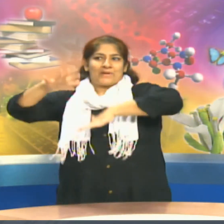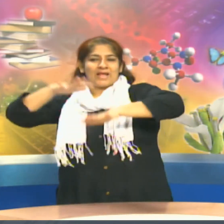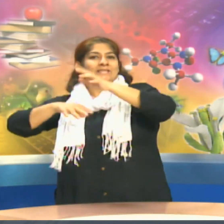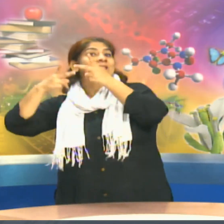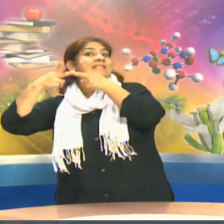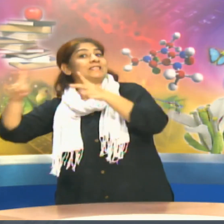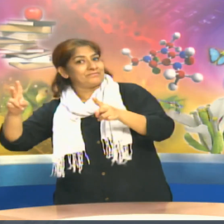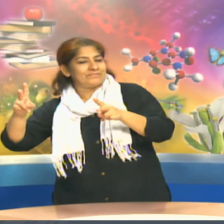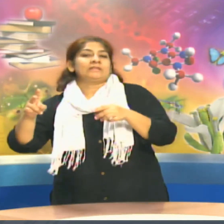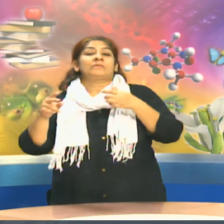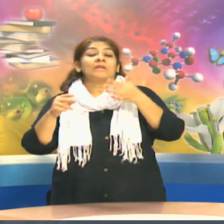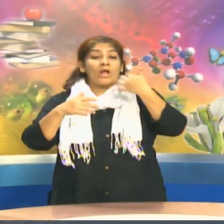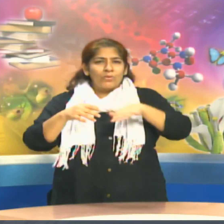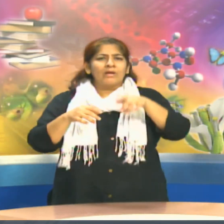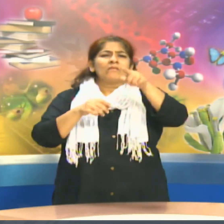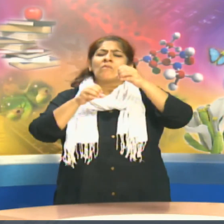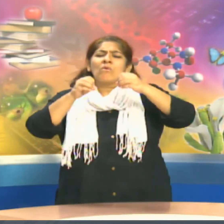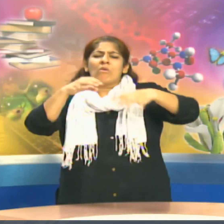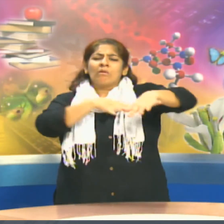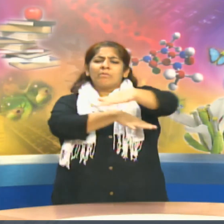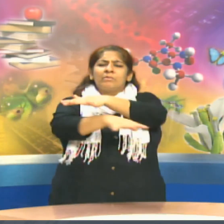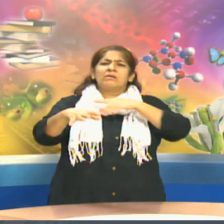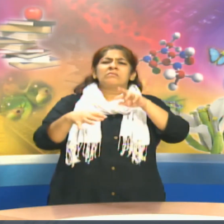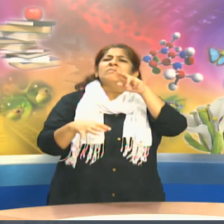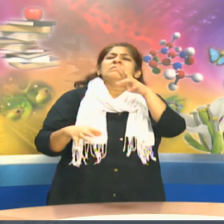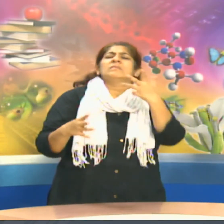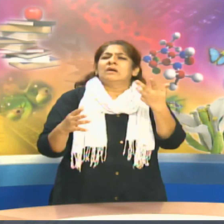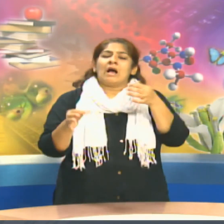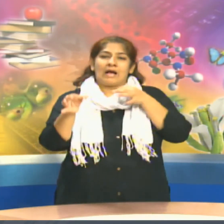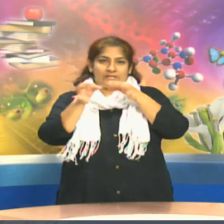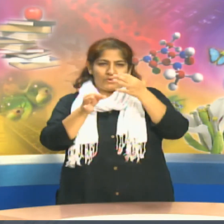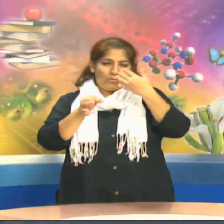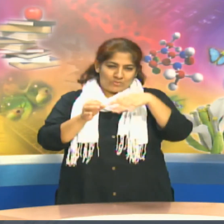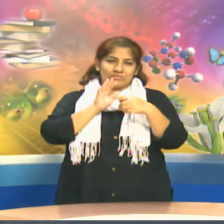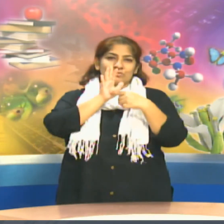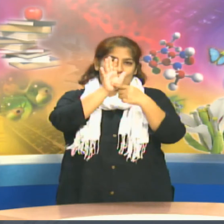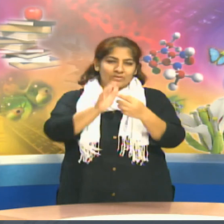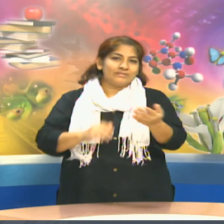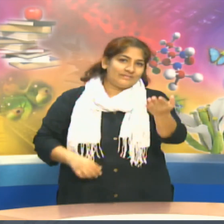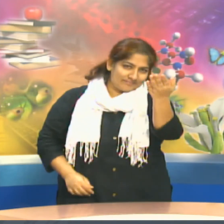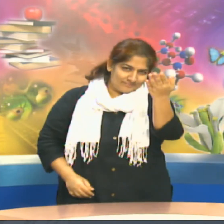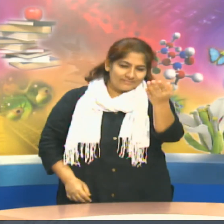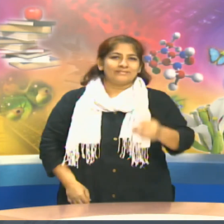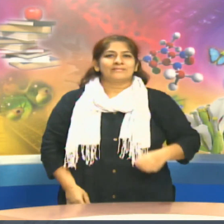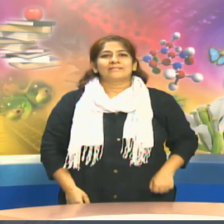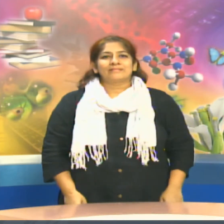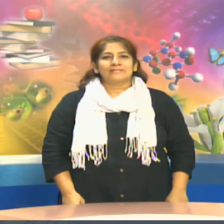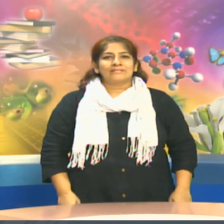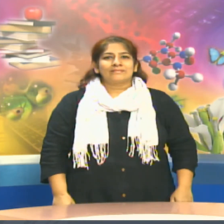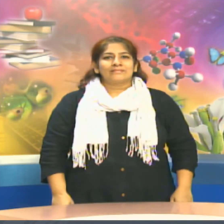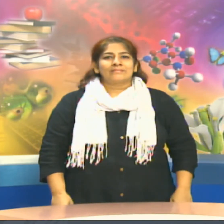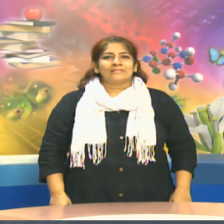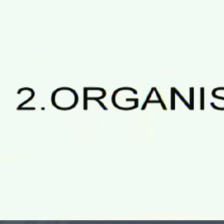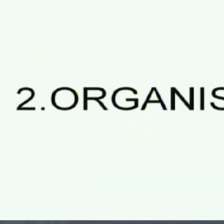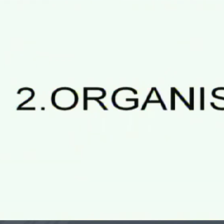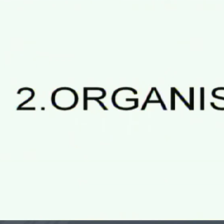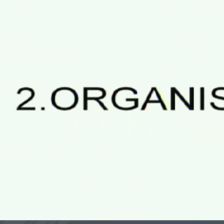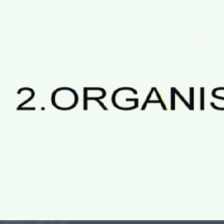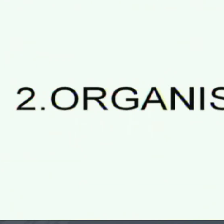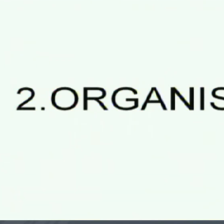When we do any planning or any management work, we organize things. So, that can be understood in this